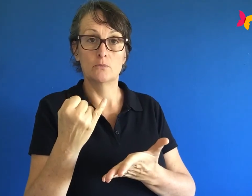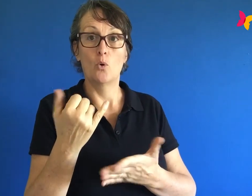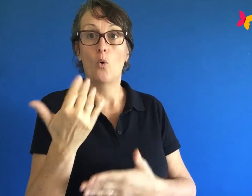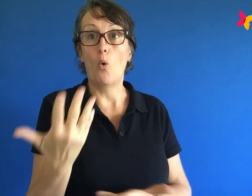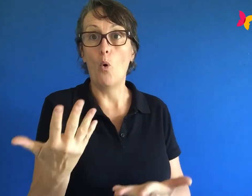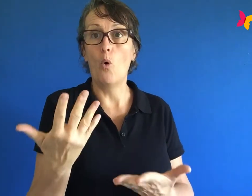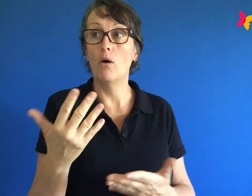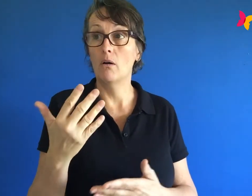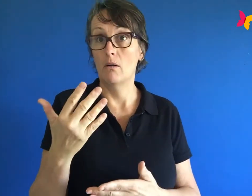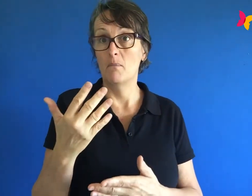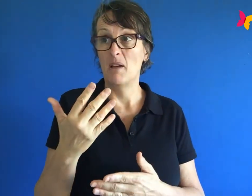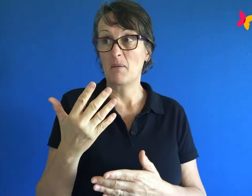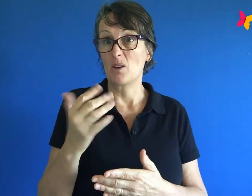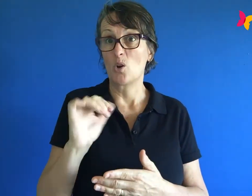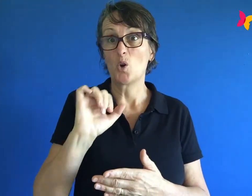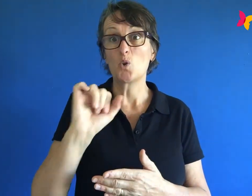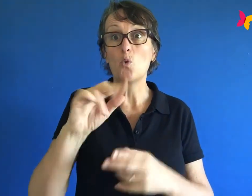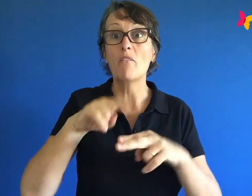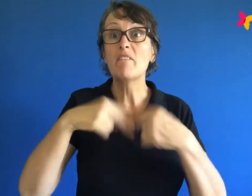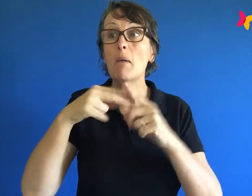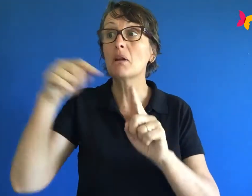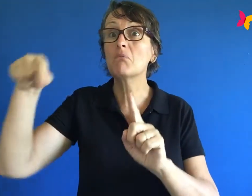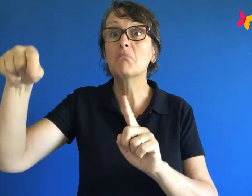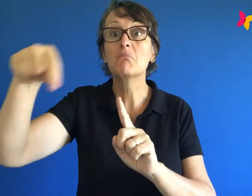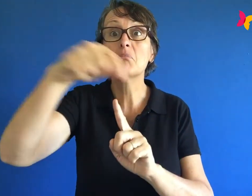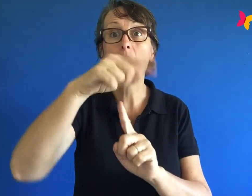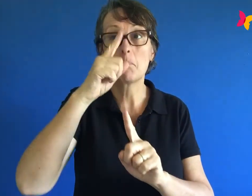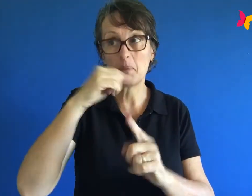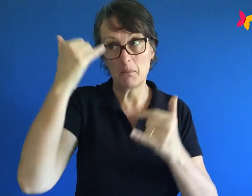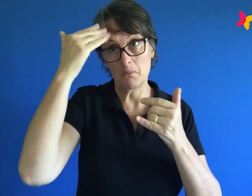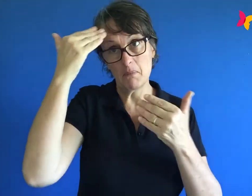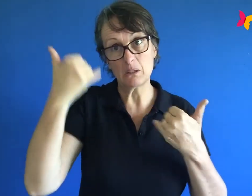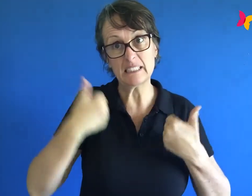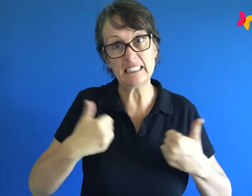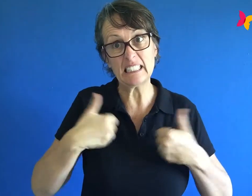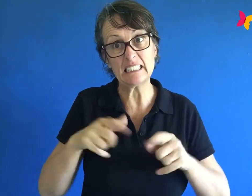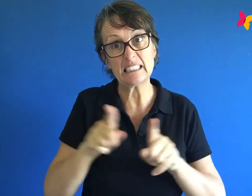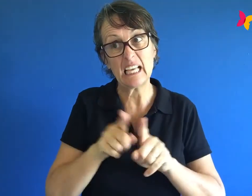around? Yeah, that's not subtle, is it? No, it's really that subtle. No.